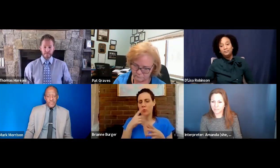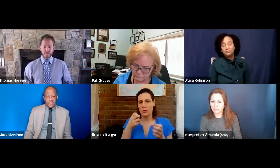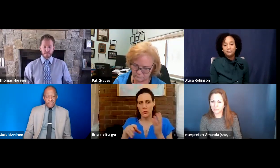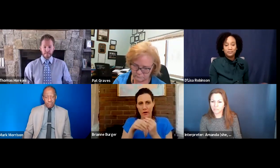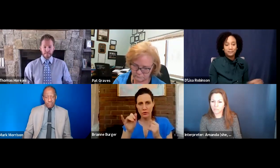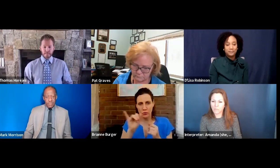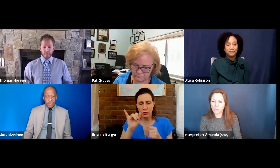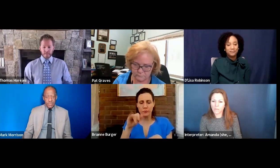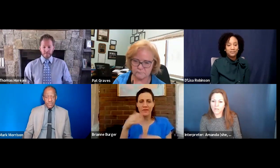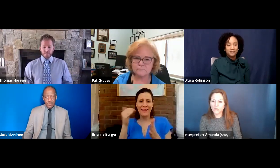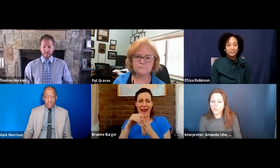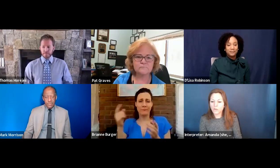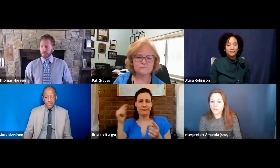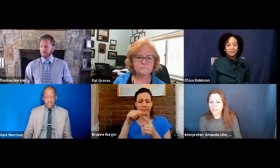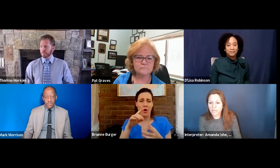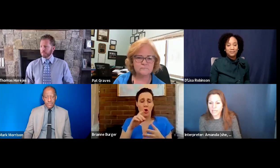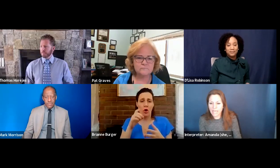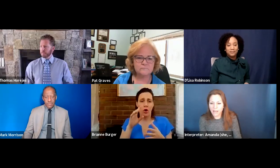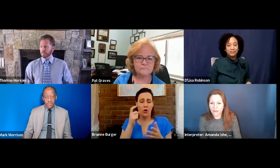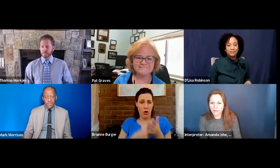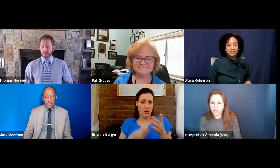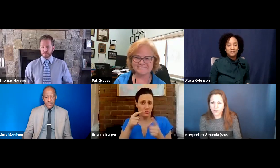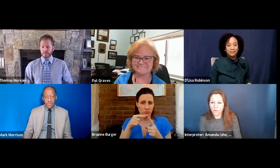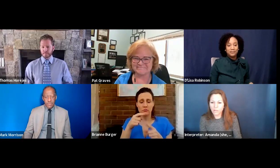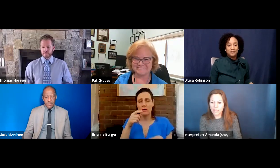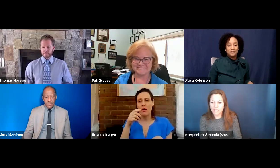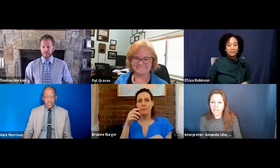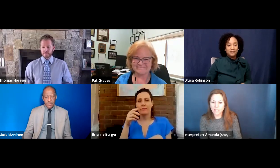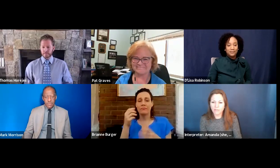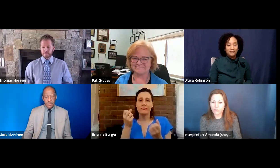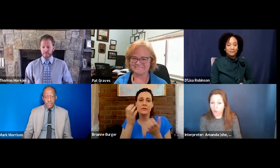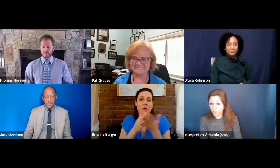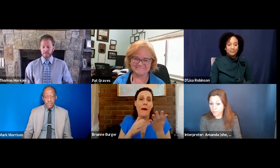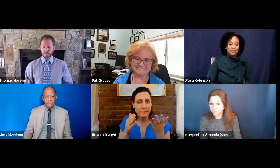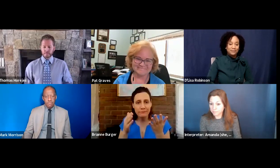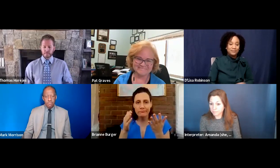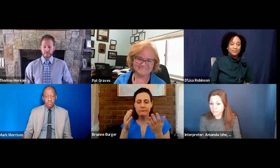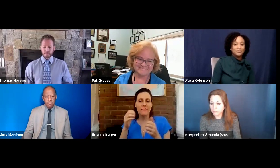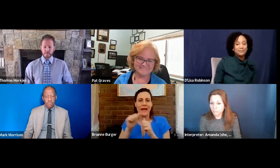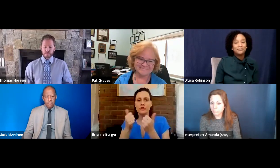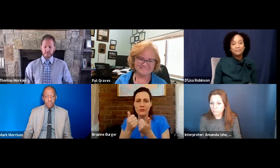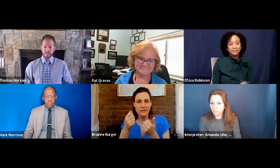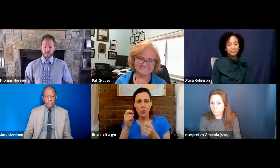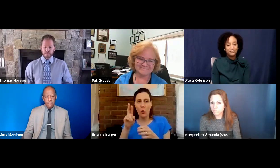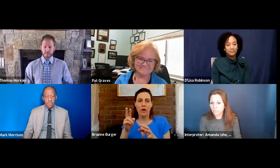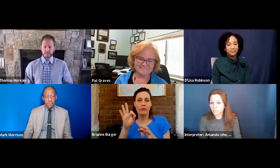well. Two other things I'd like to add, going back to the idea of cost.